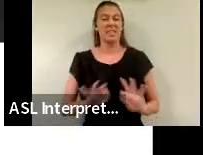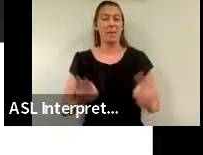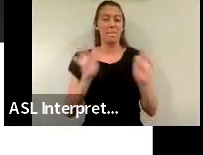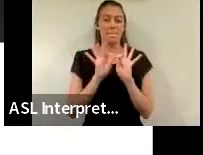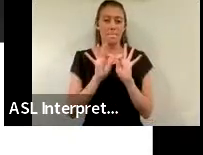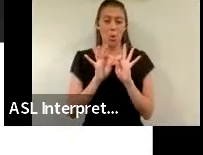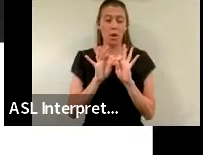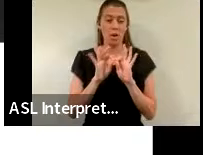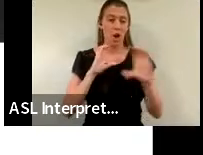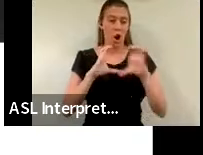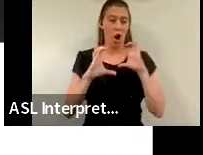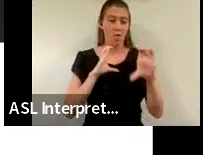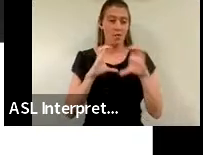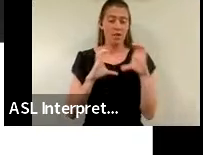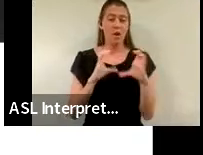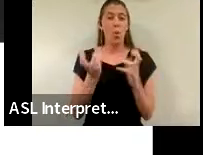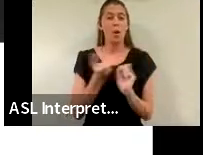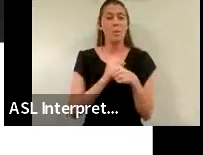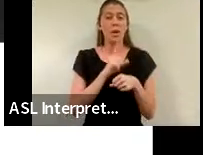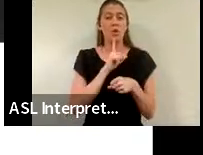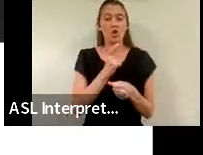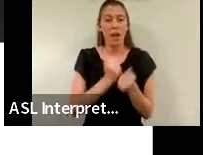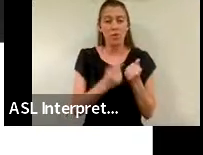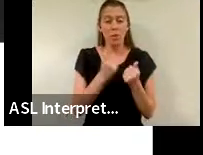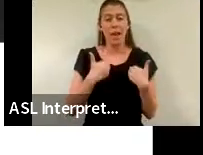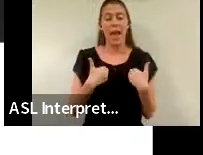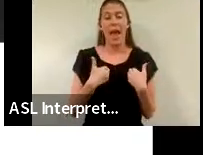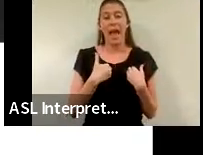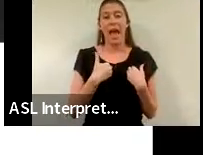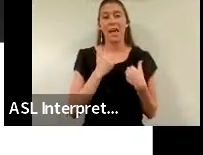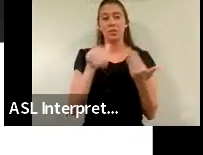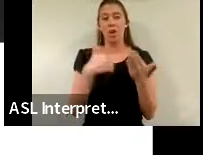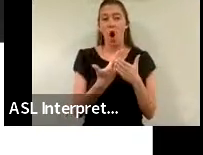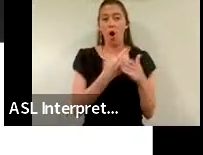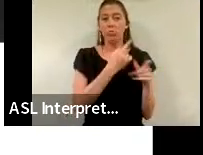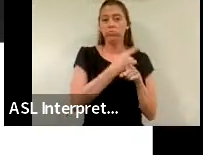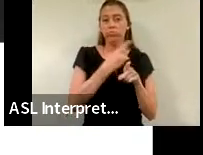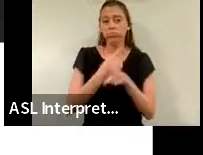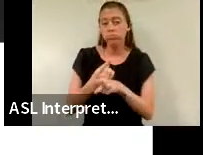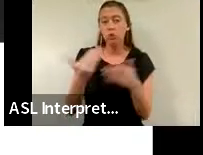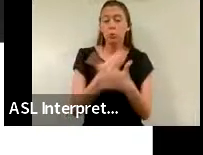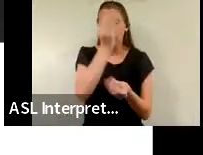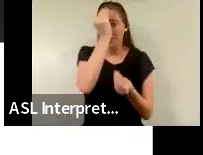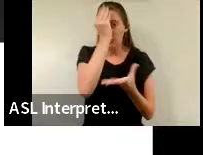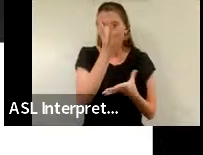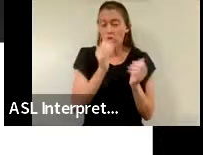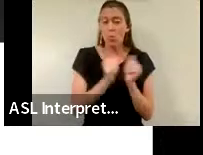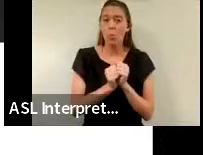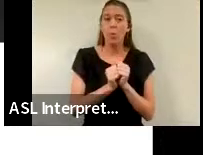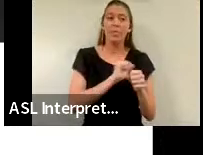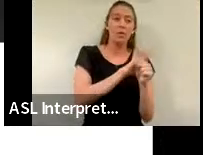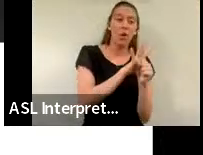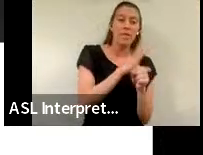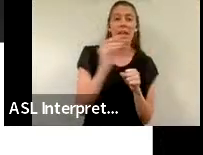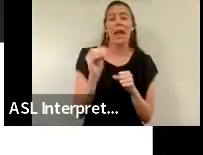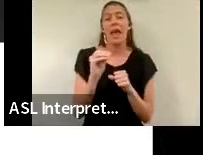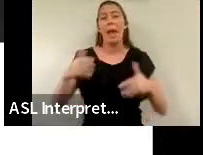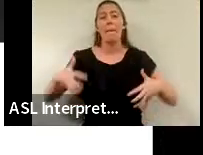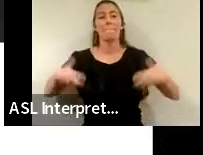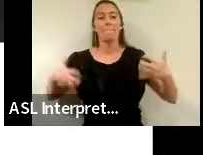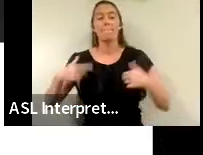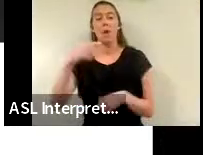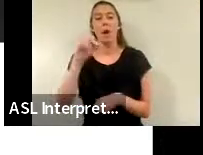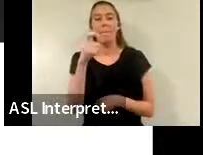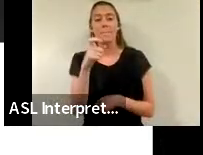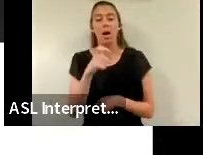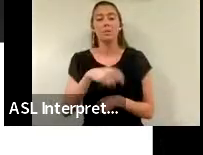to bring us up to speed on where things are with the pandemic and now with monkeypox and a range of things, as well as our strategic refresh. But